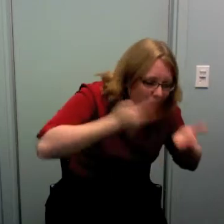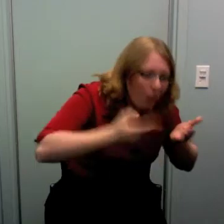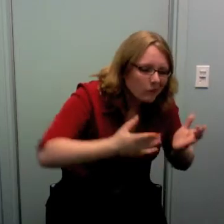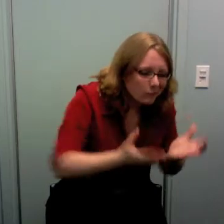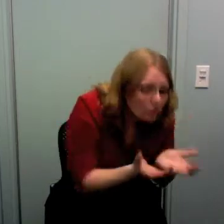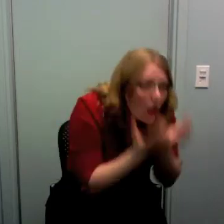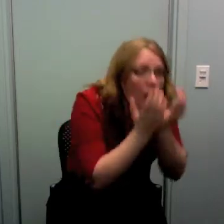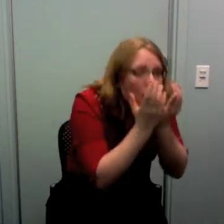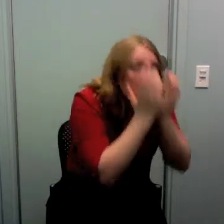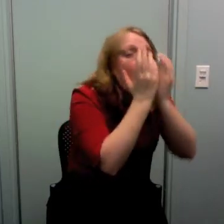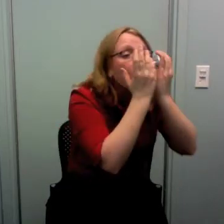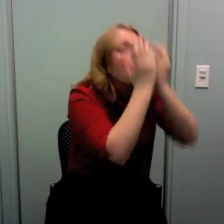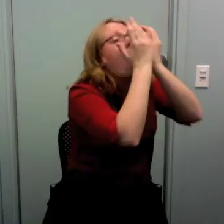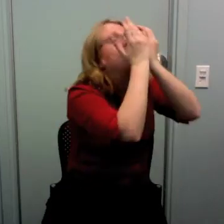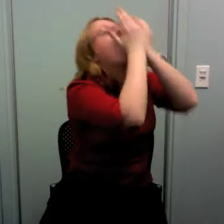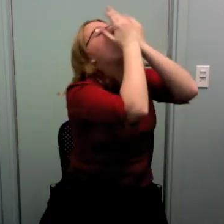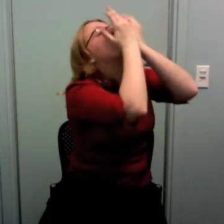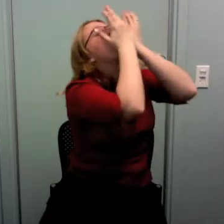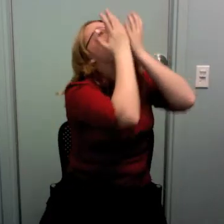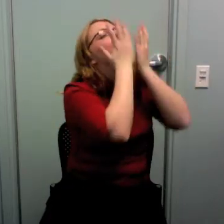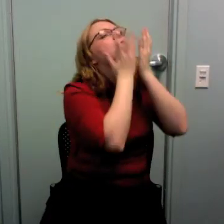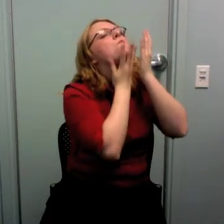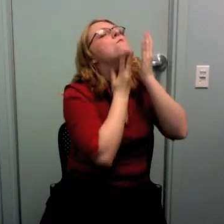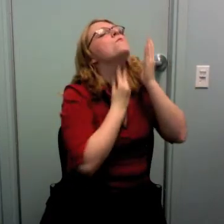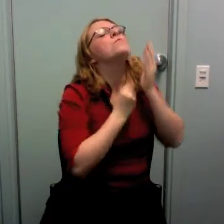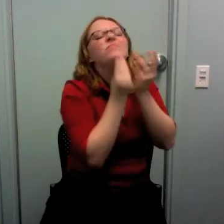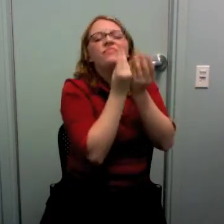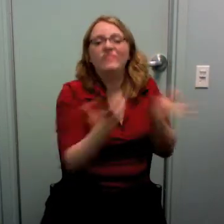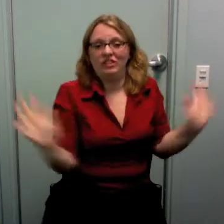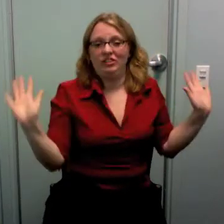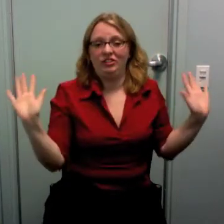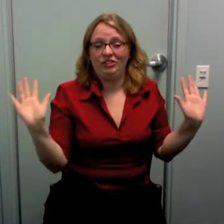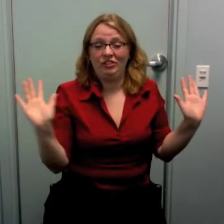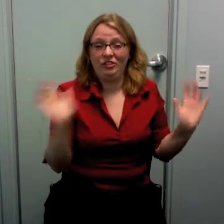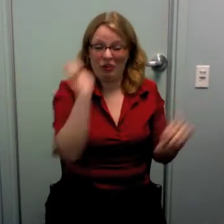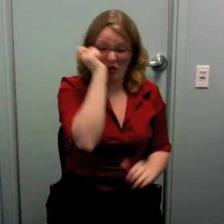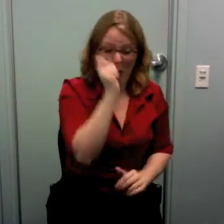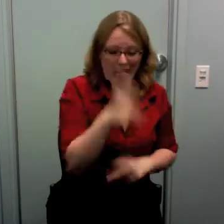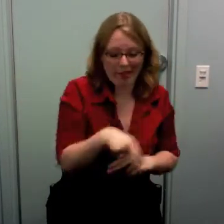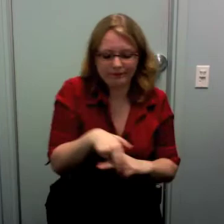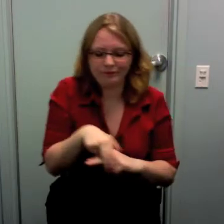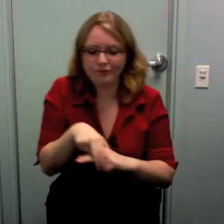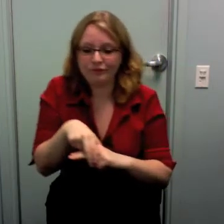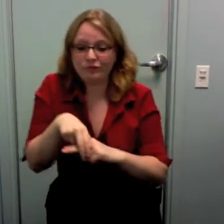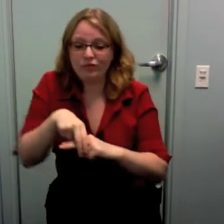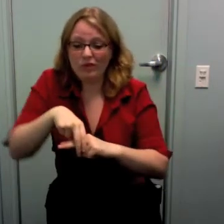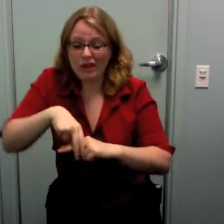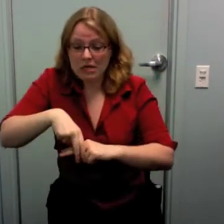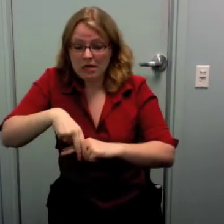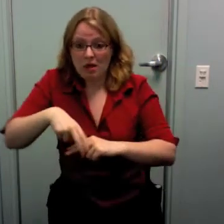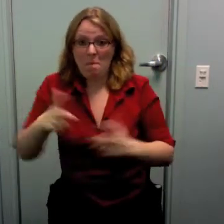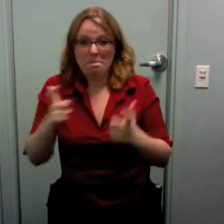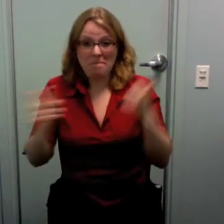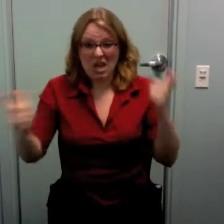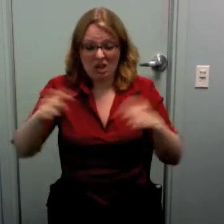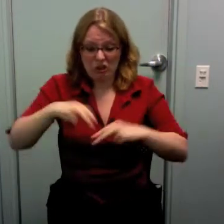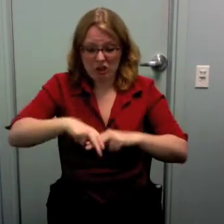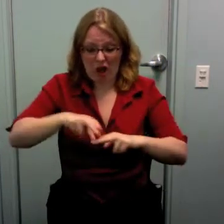up. Then the little Goldilocks sat down in the chair of the great huge bear, and that was